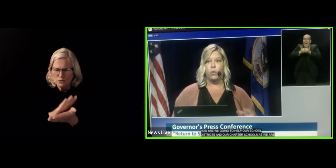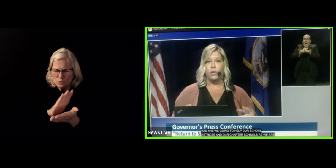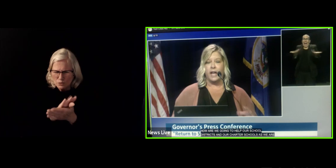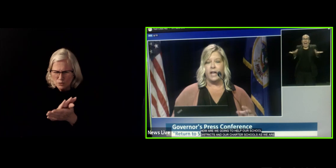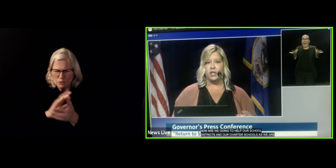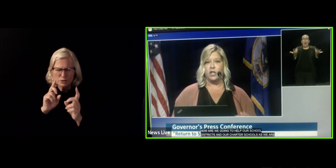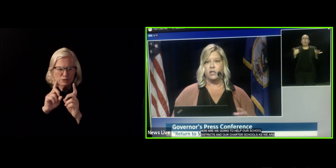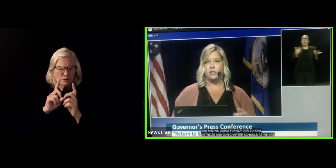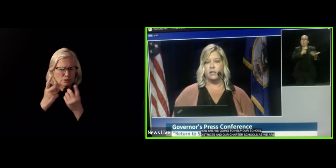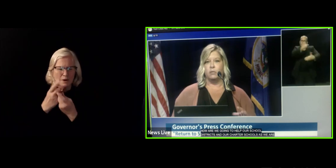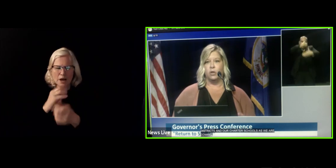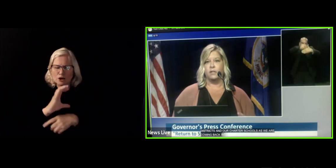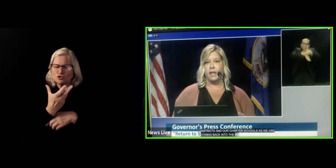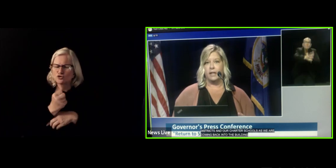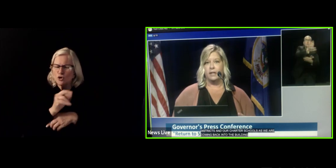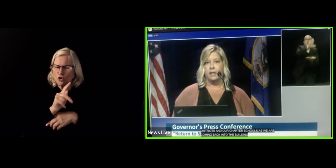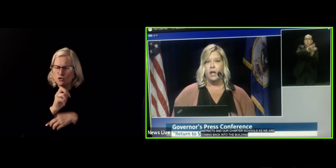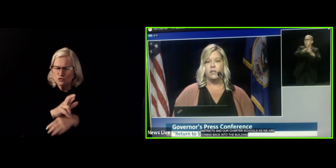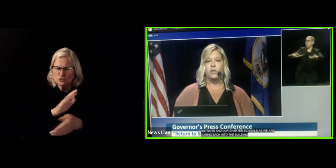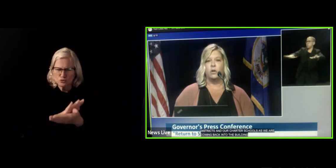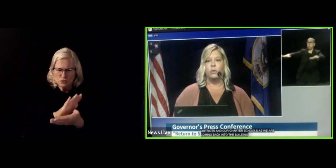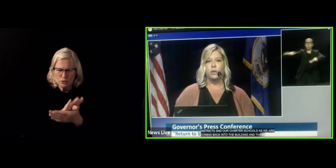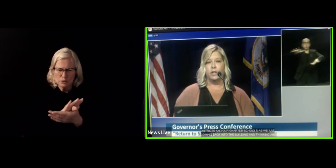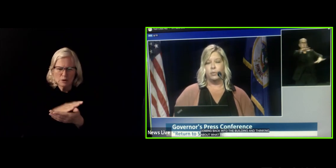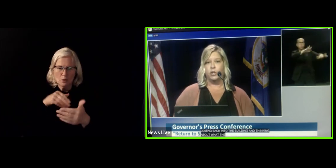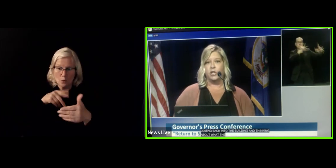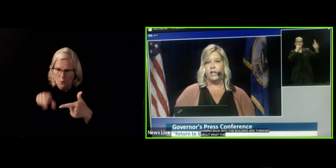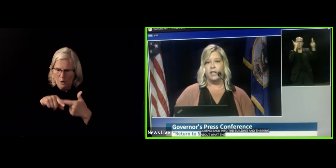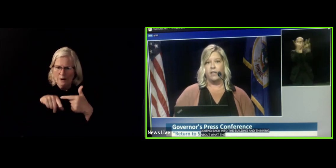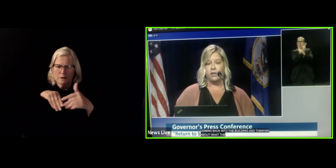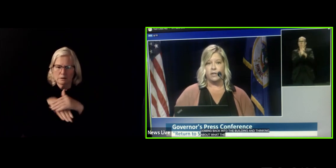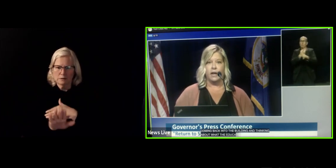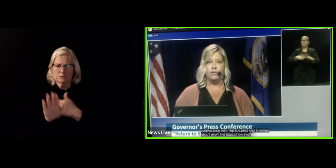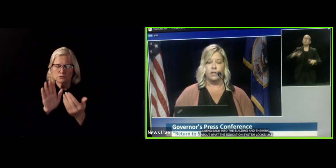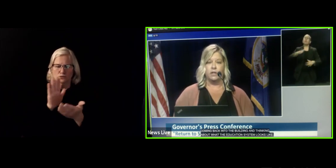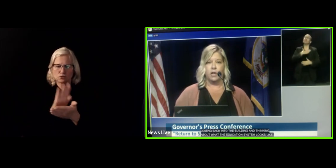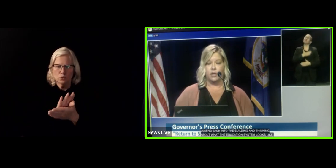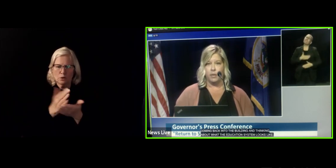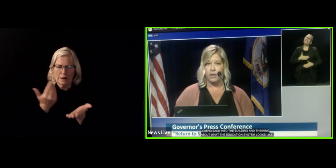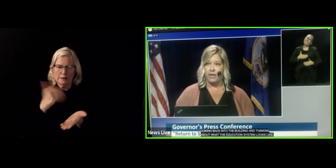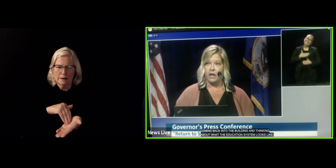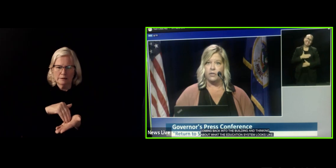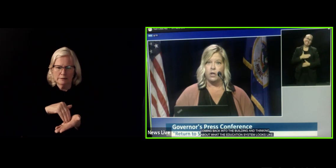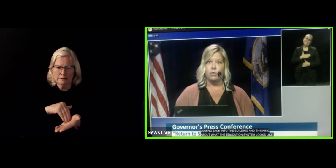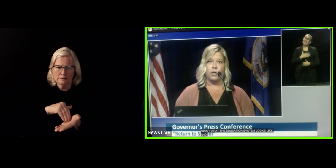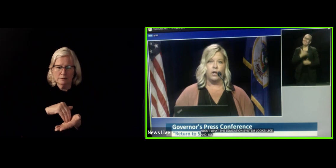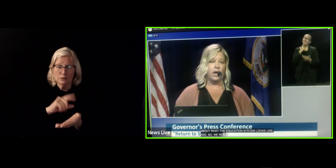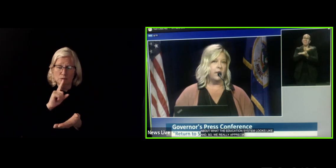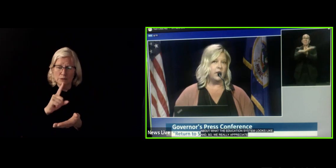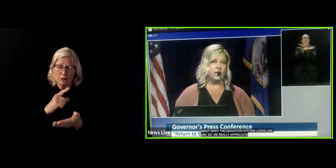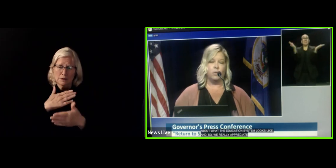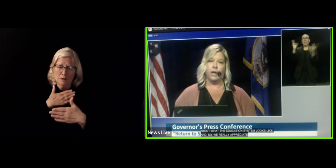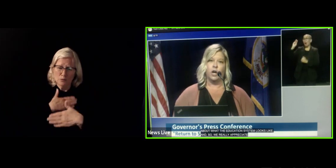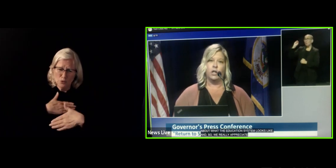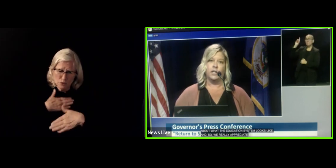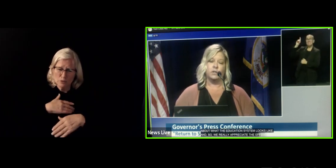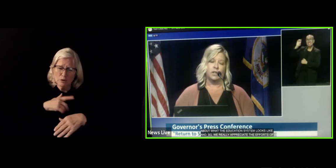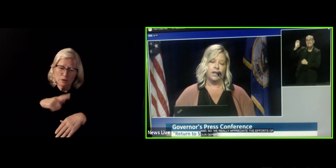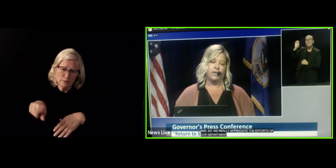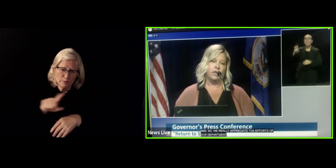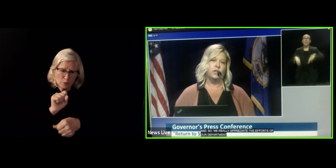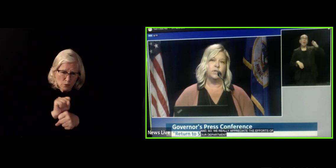about what that education system looks like? And so we really appreciate the efforts of our Department of Health with our agency-wide